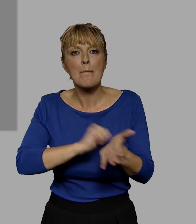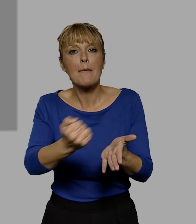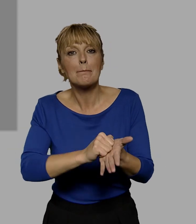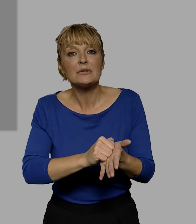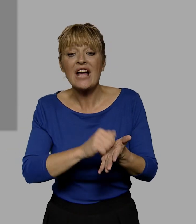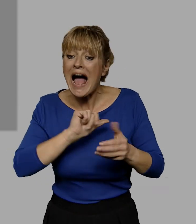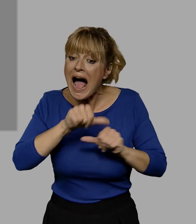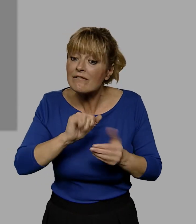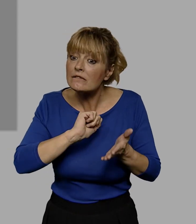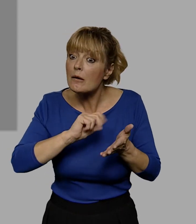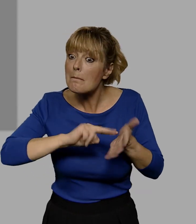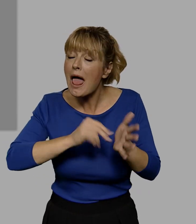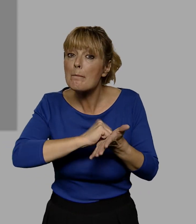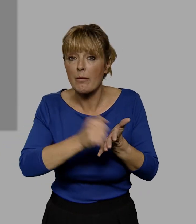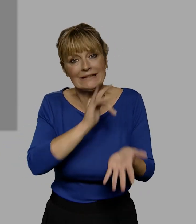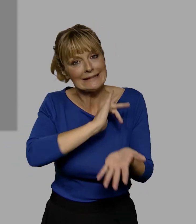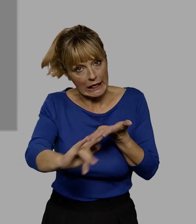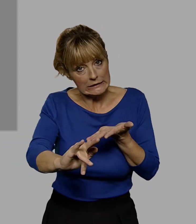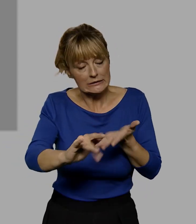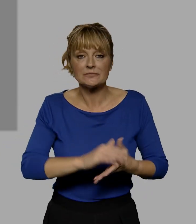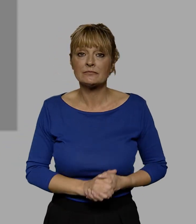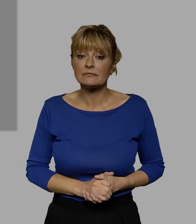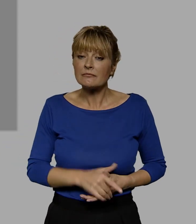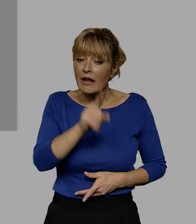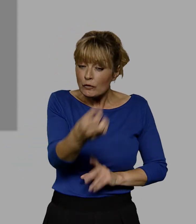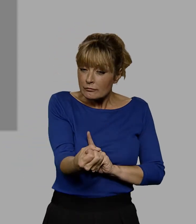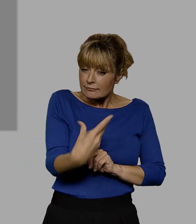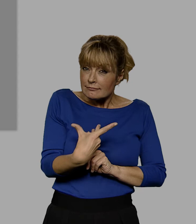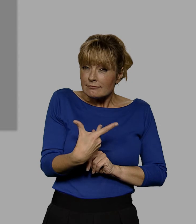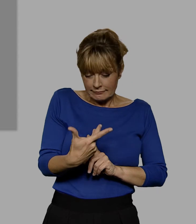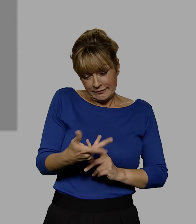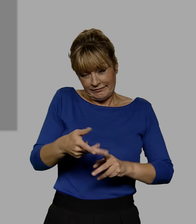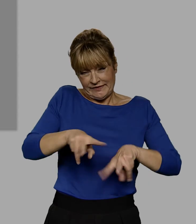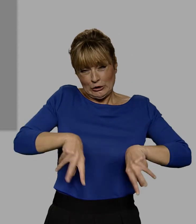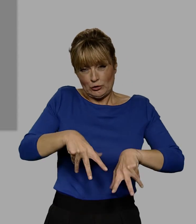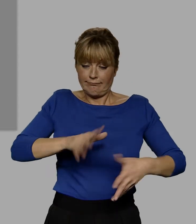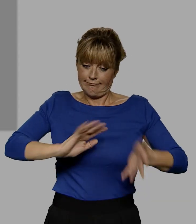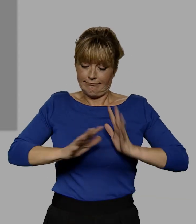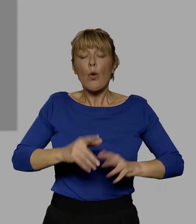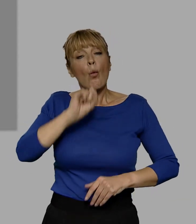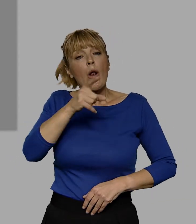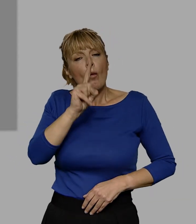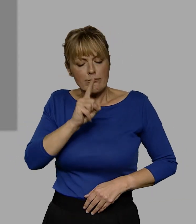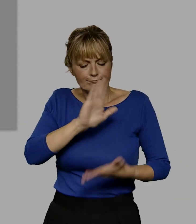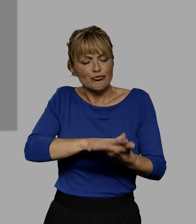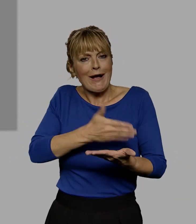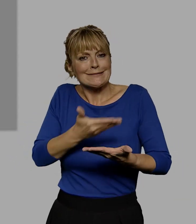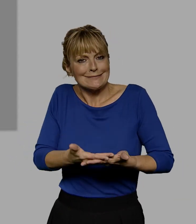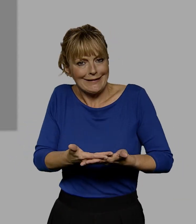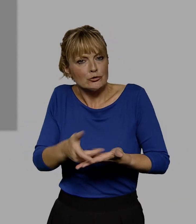If you send us a video with your views, we will translate what you say from BSL into English, store a copy of your